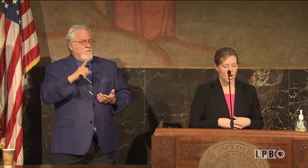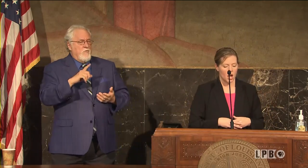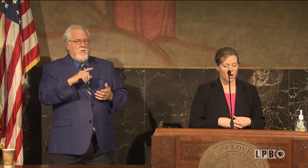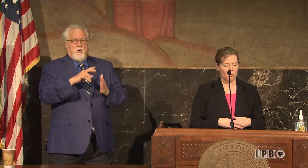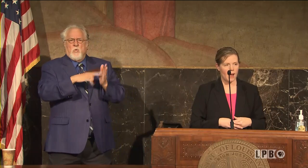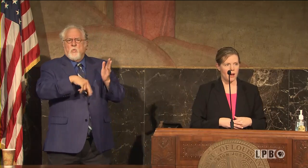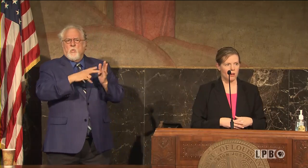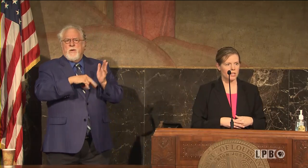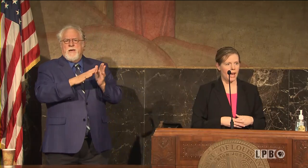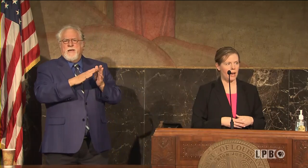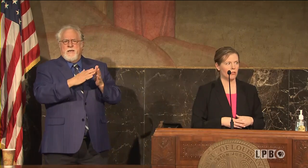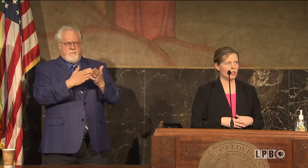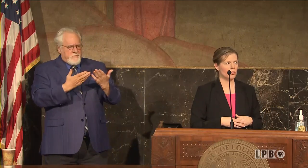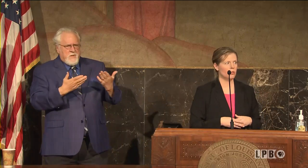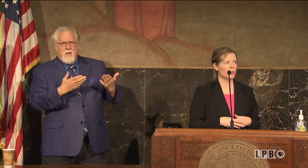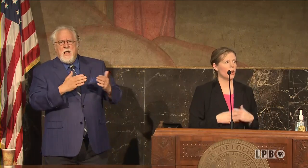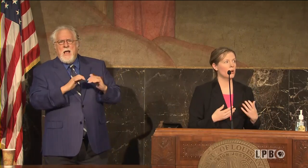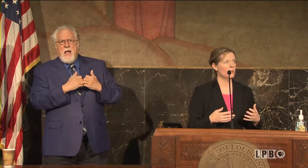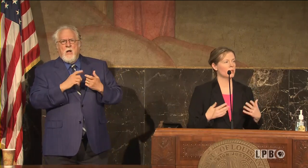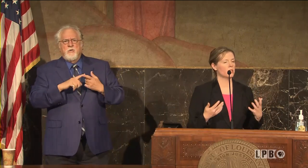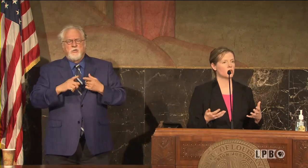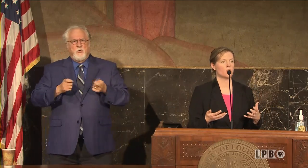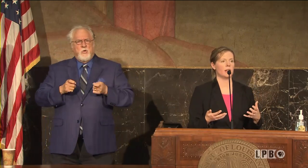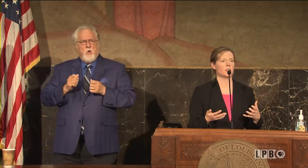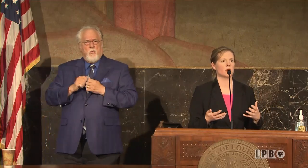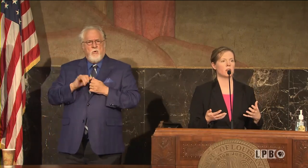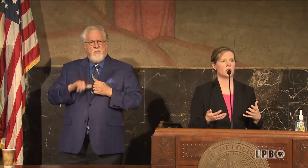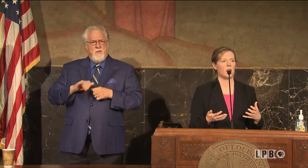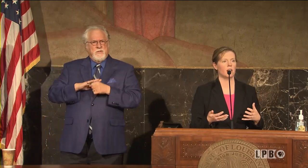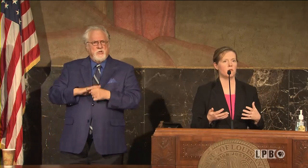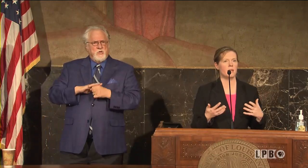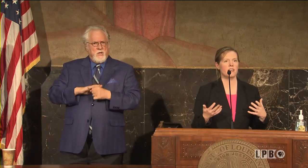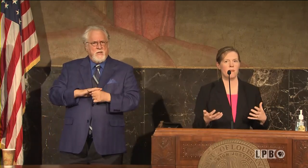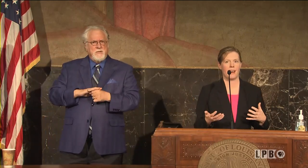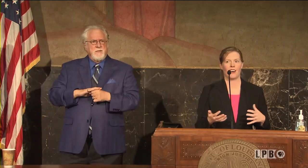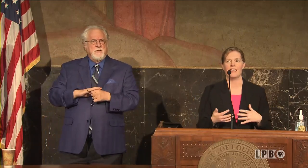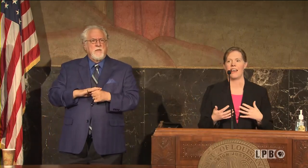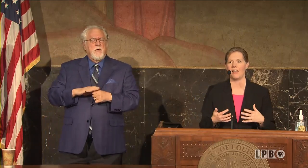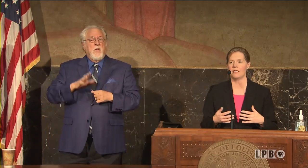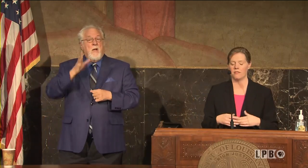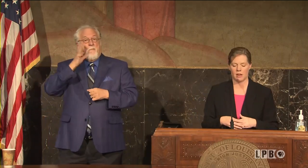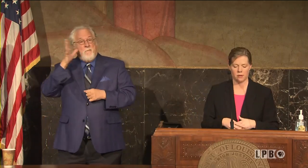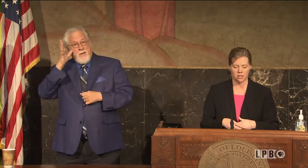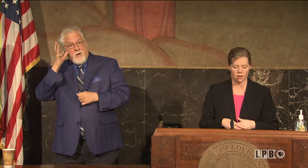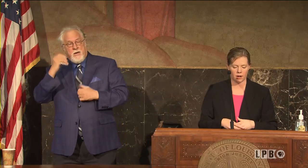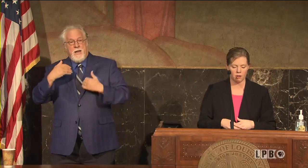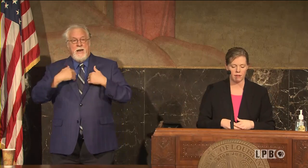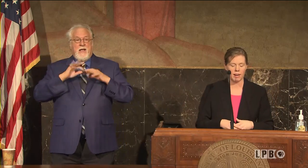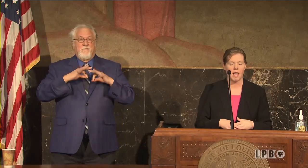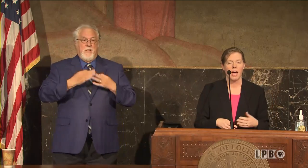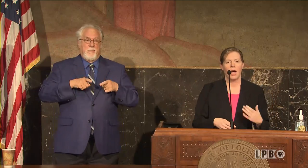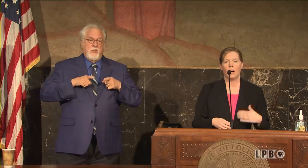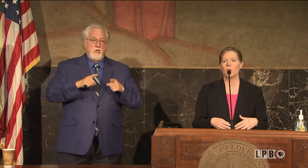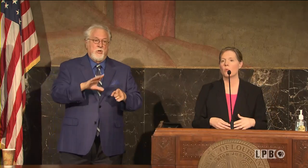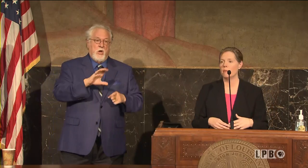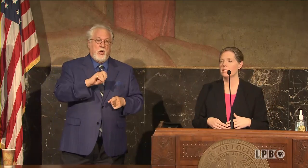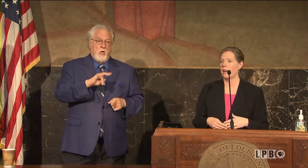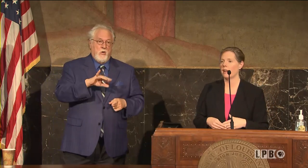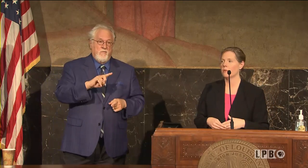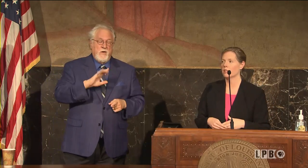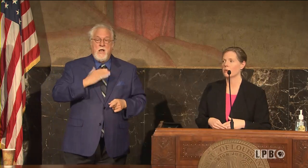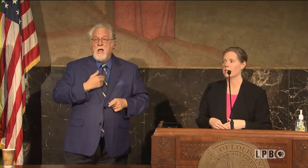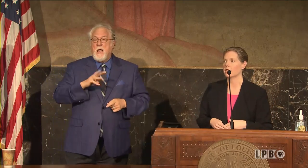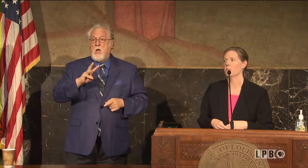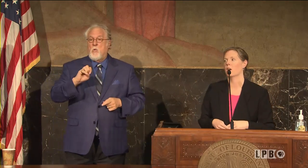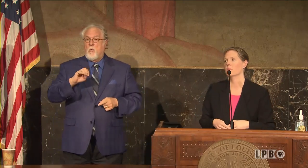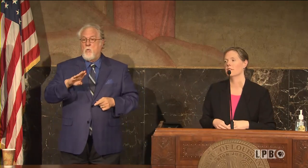literature around how to cope with the stressors of being a parent and having a family during COVID. Our website